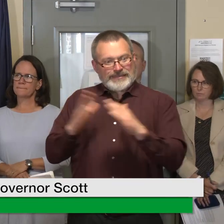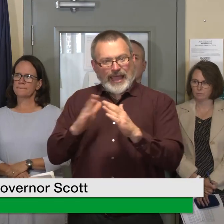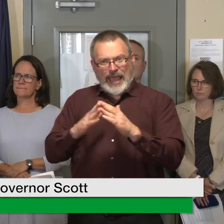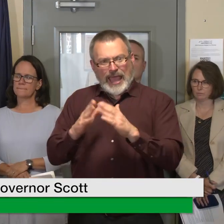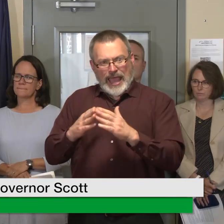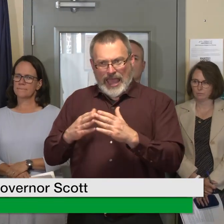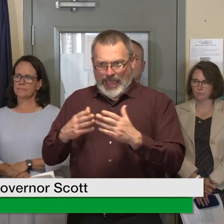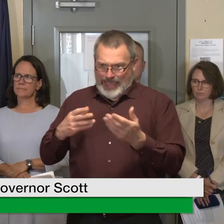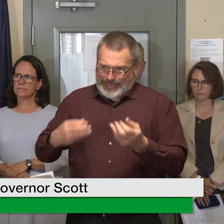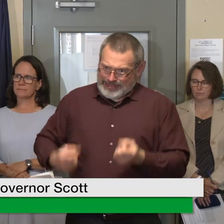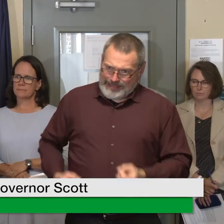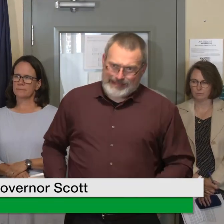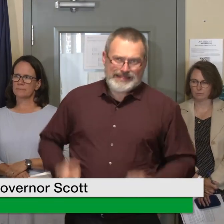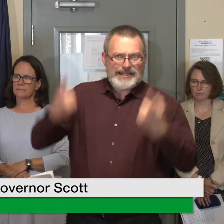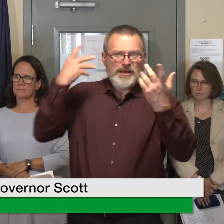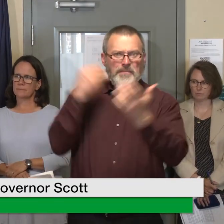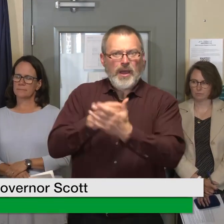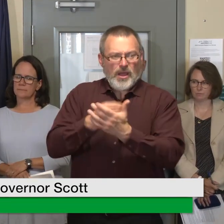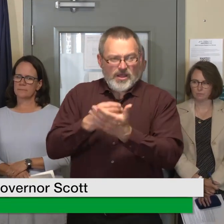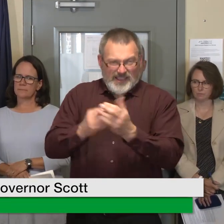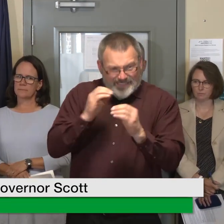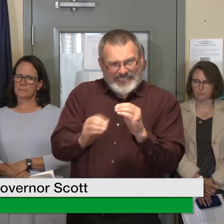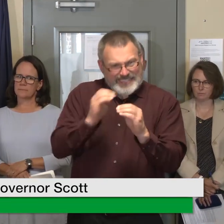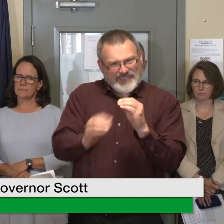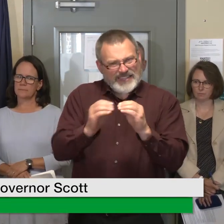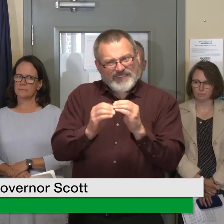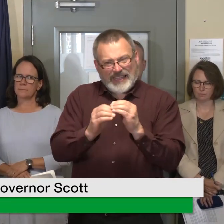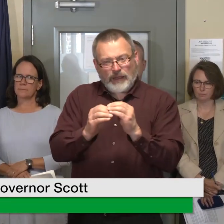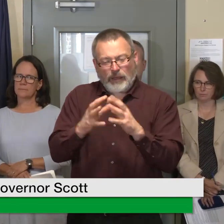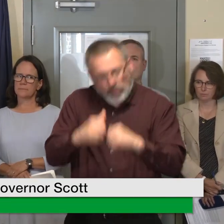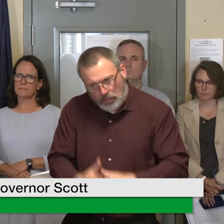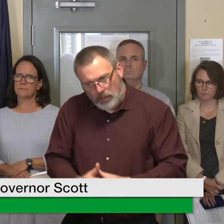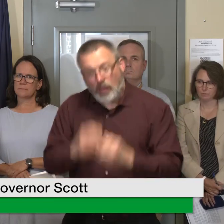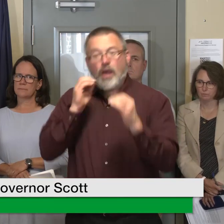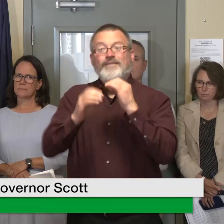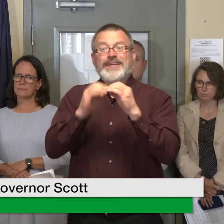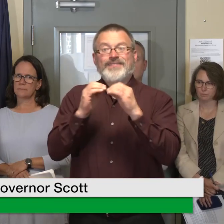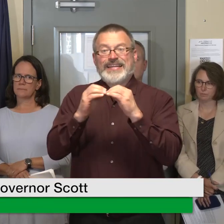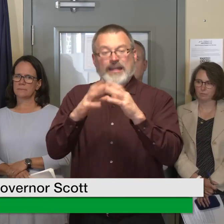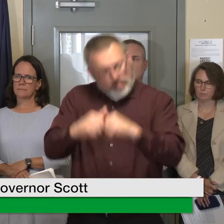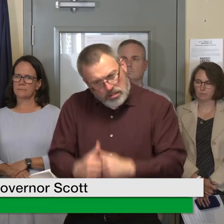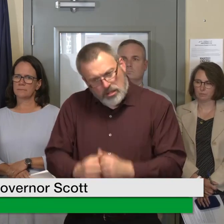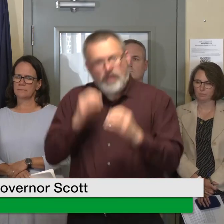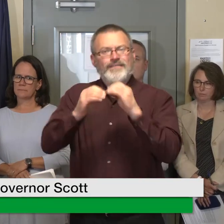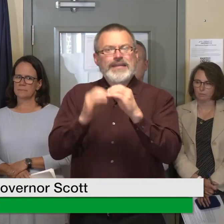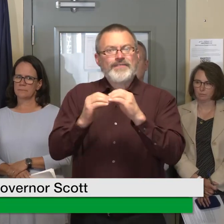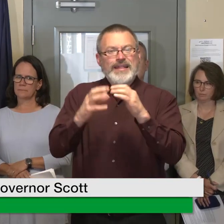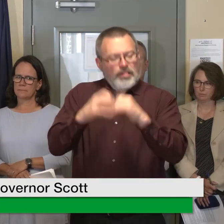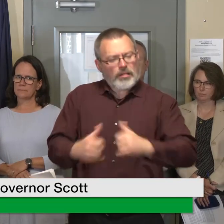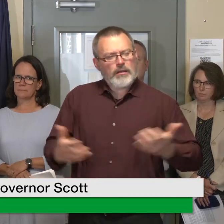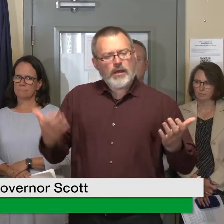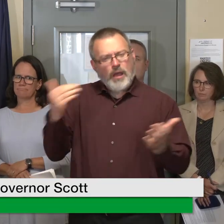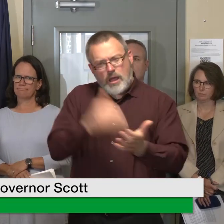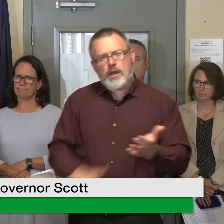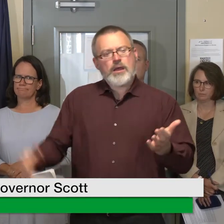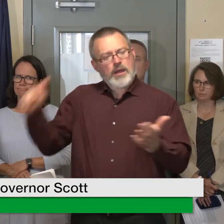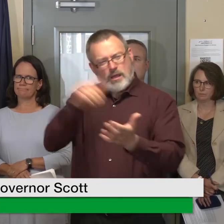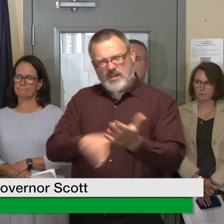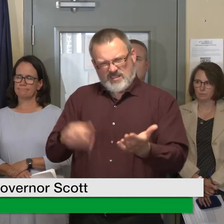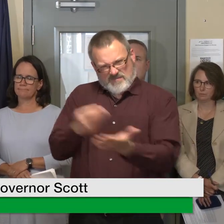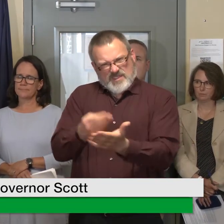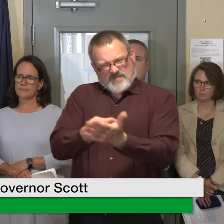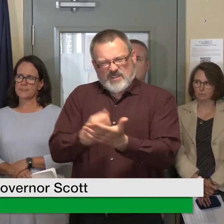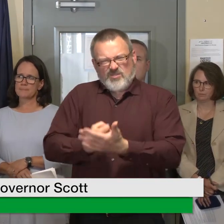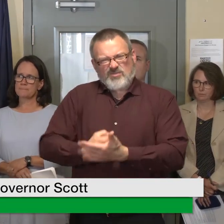out again and bridges that were washed out again this summer, and, you know, it looks probable that it's going to happen every year.